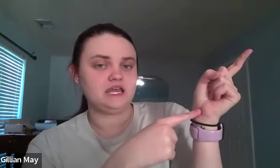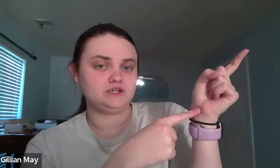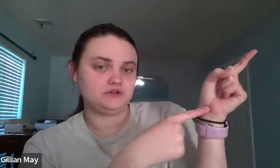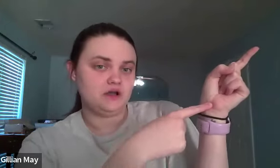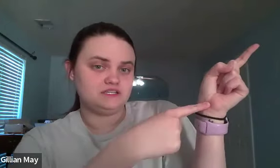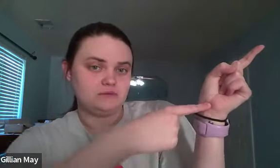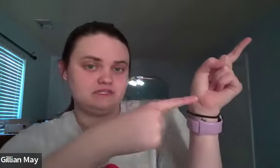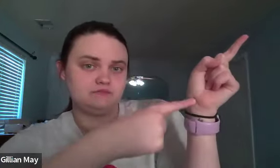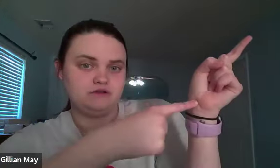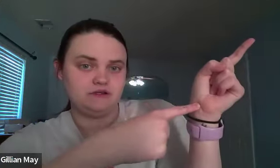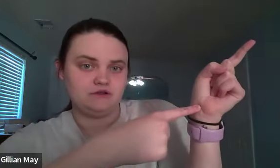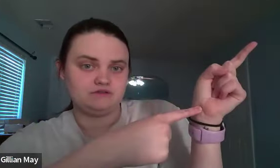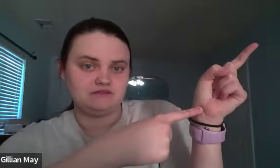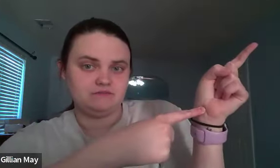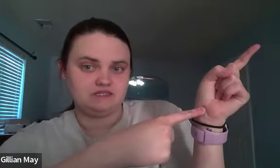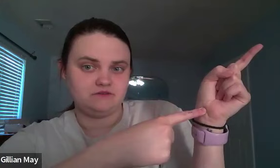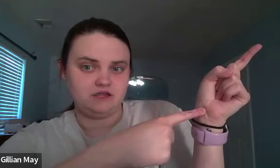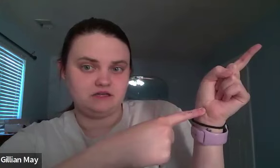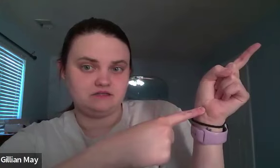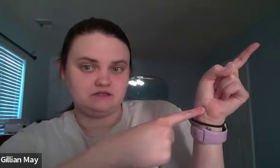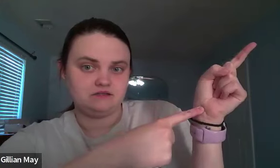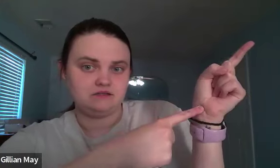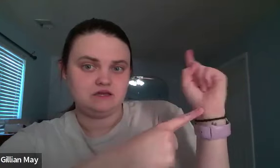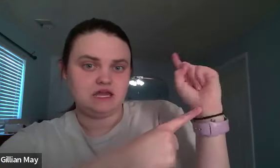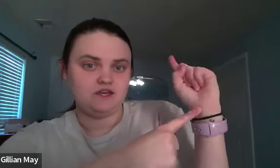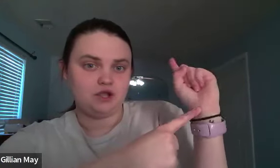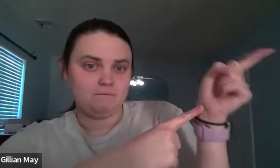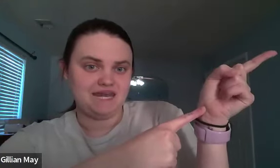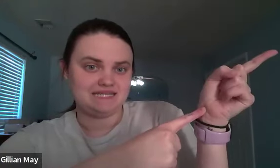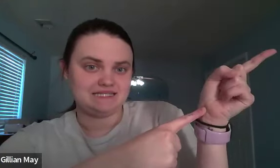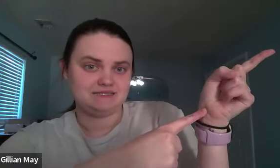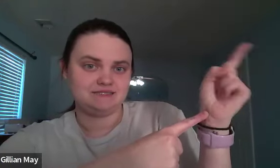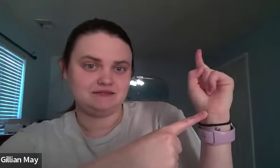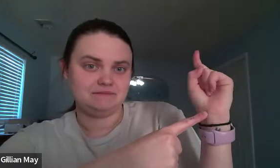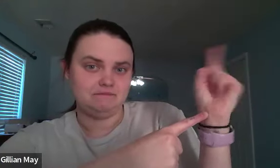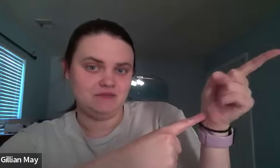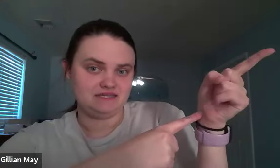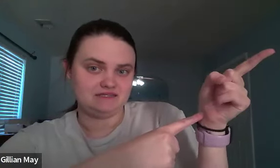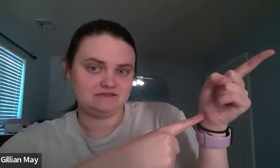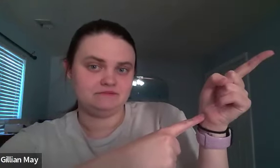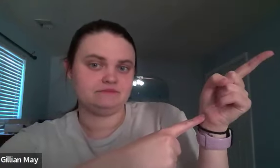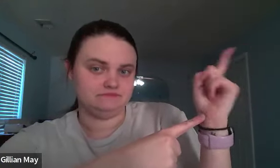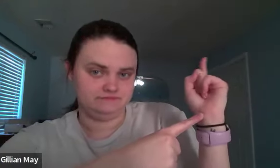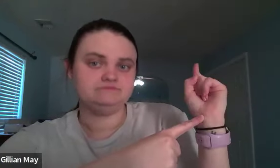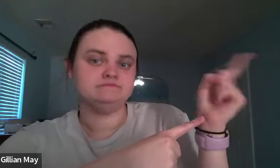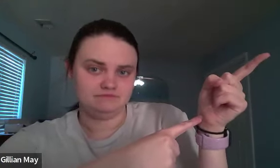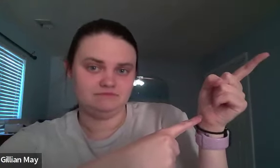your non-dominant pointer finger goes at the base of your hand. And then you go minute, minute,